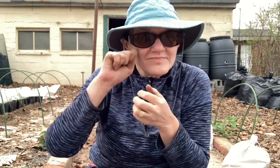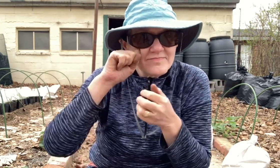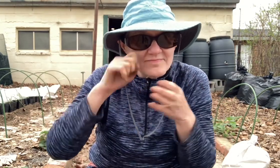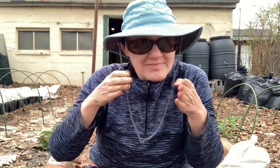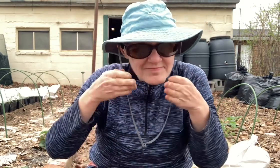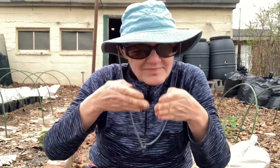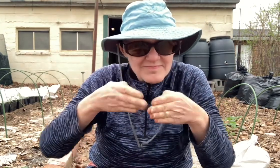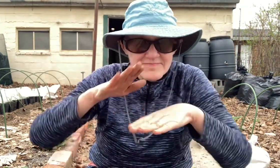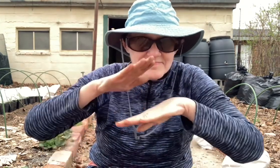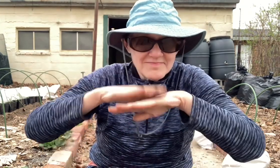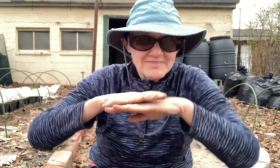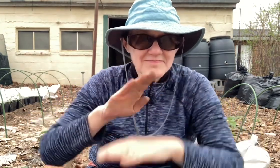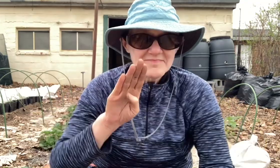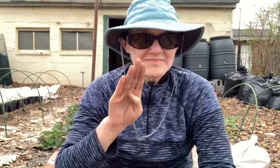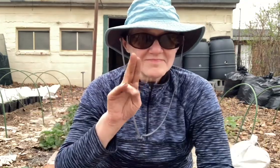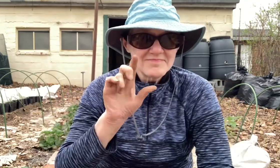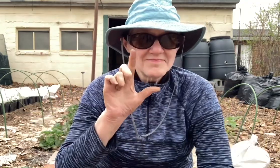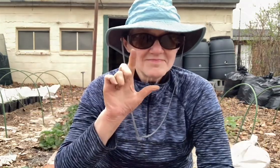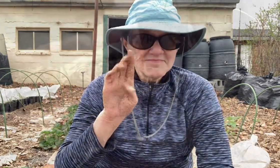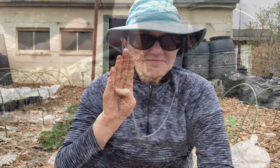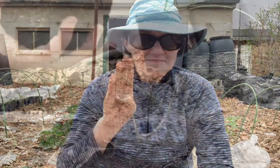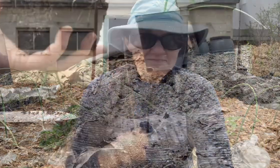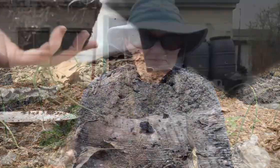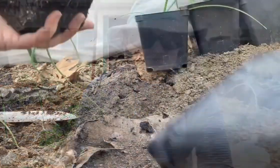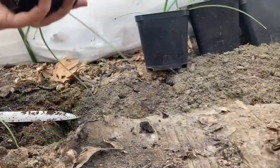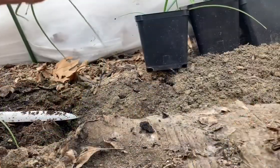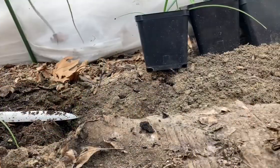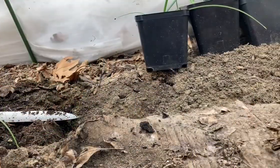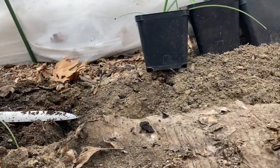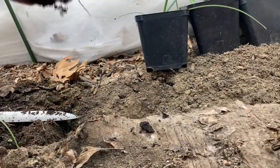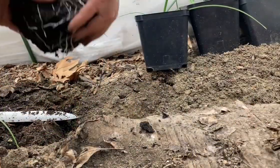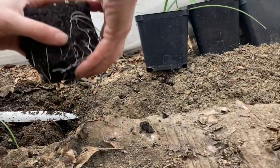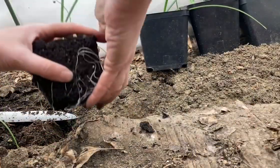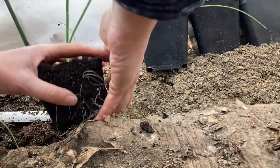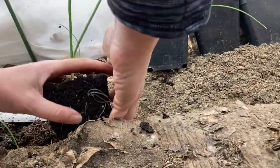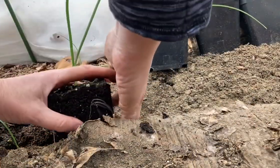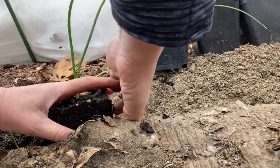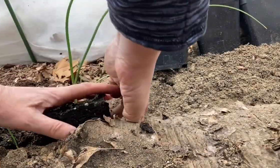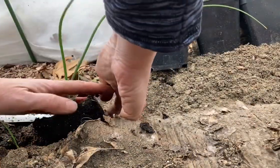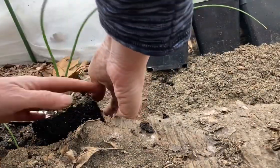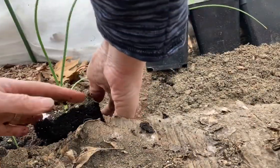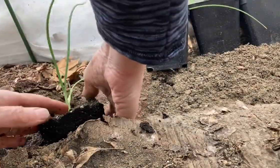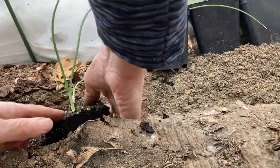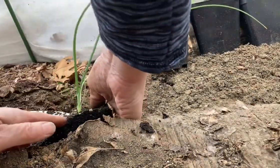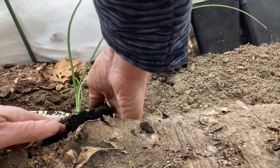that. At that point, you want them to focus on putting the energy down into the bulb.